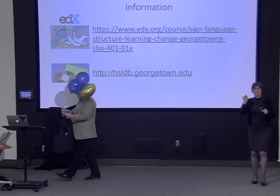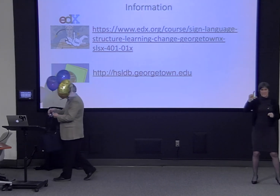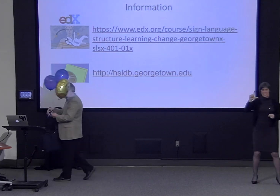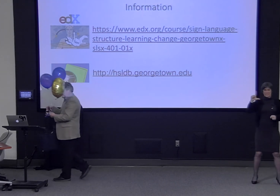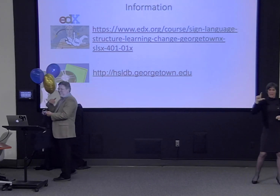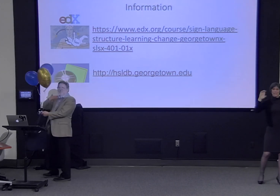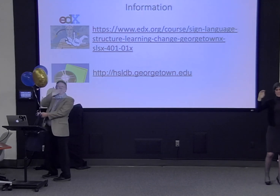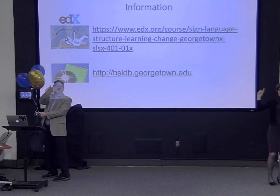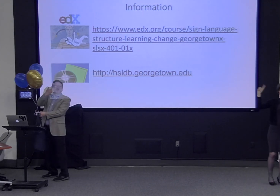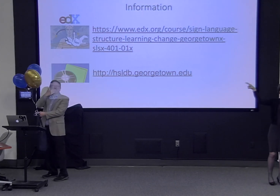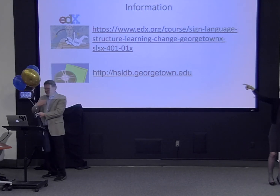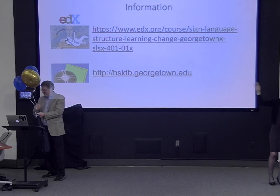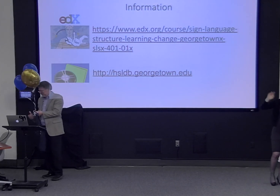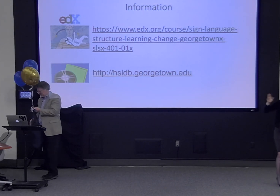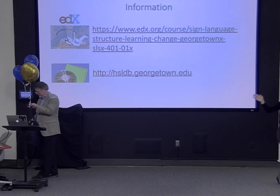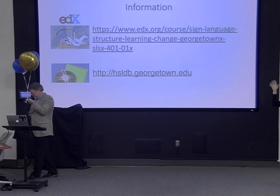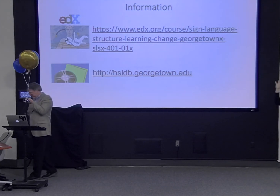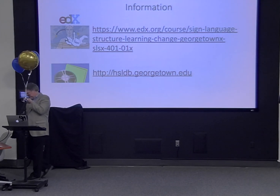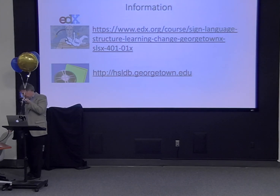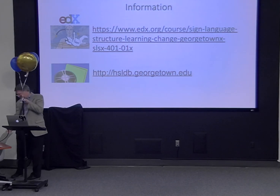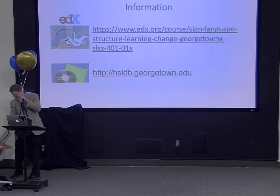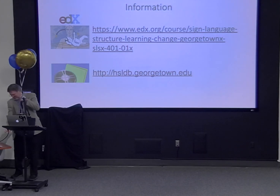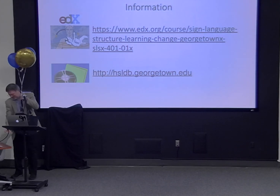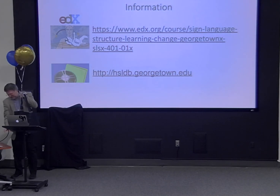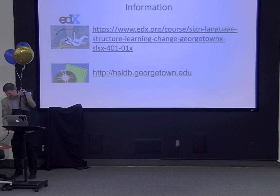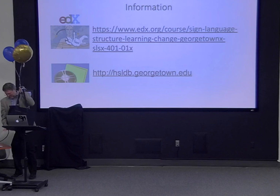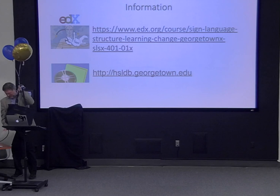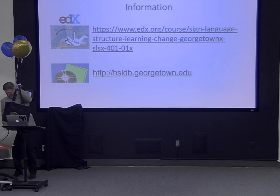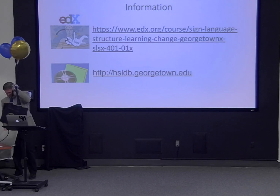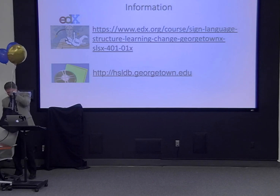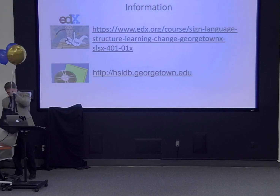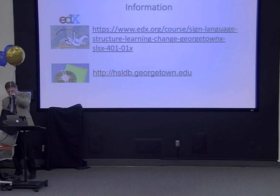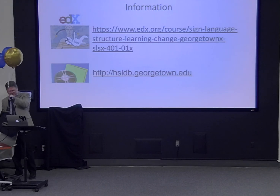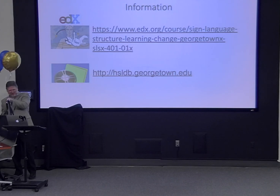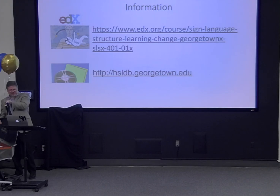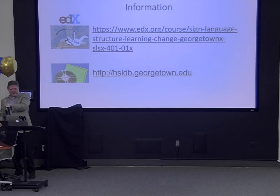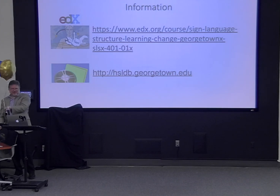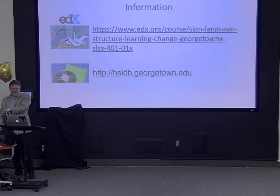Please join us at SLCC. Thanks again for the reception.